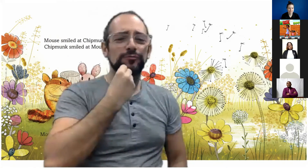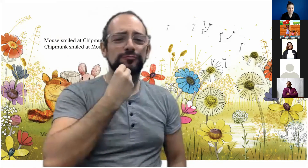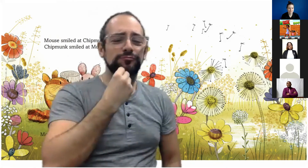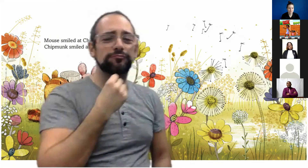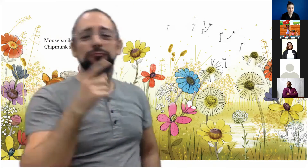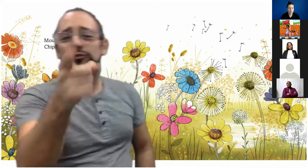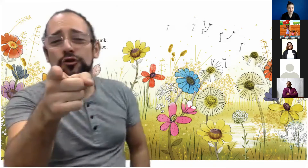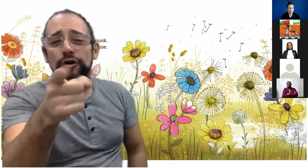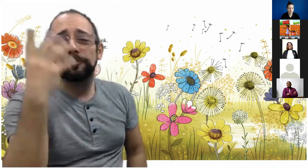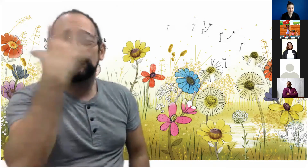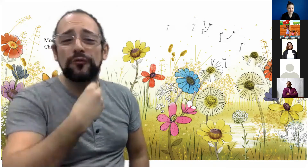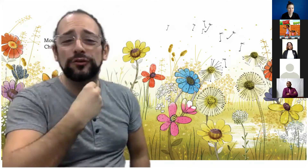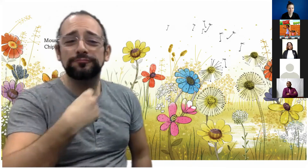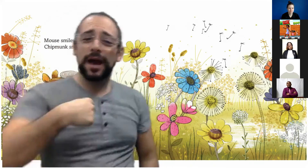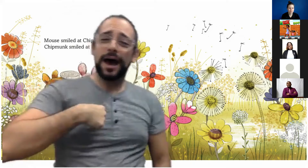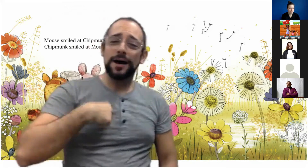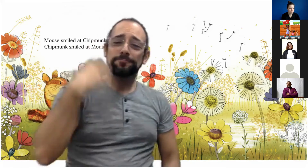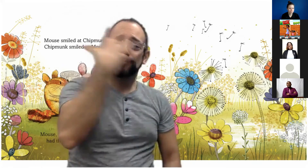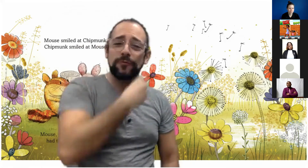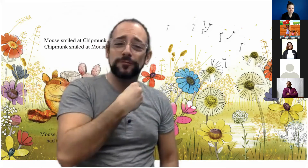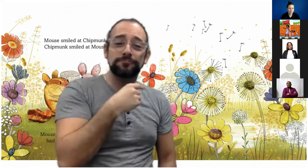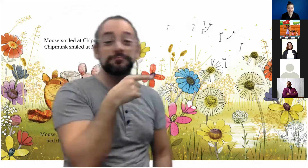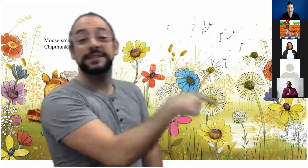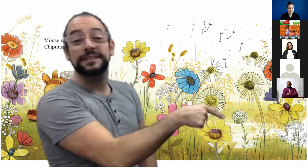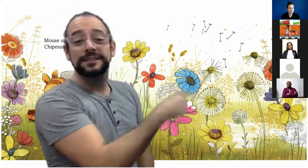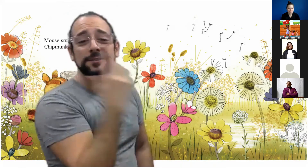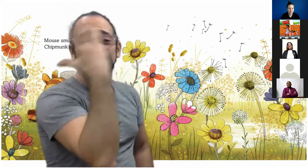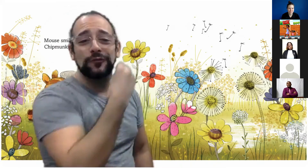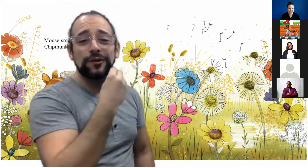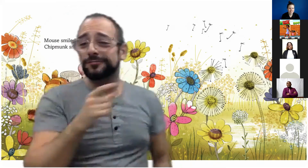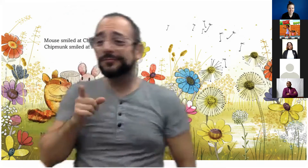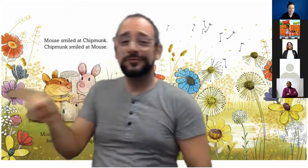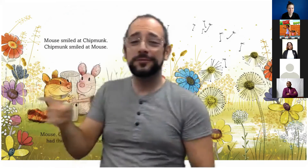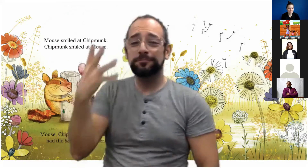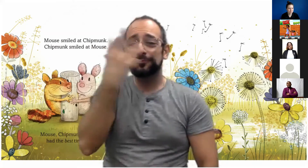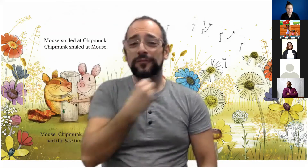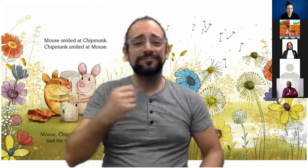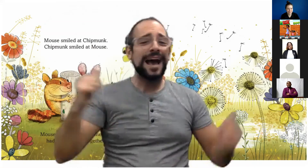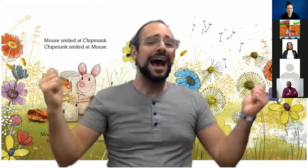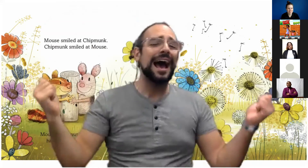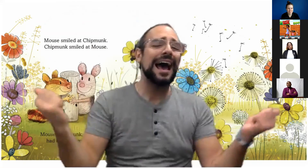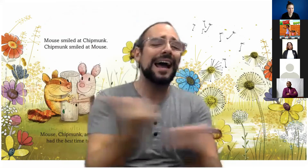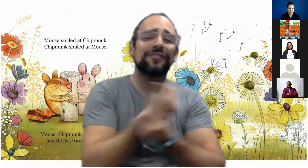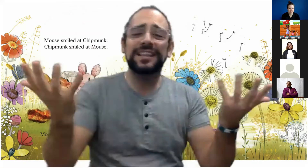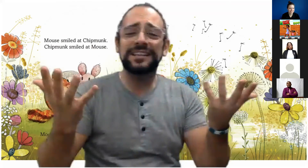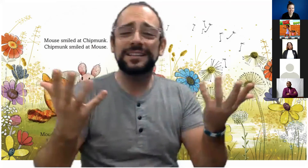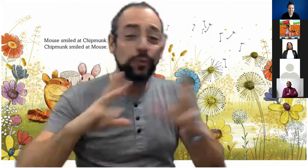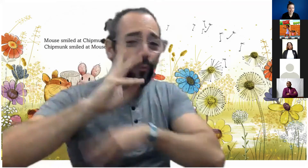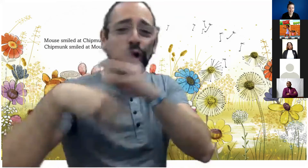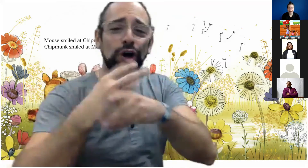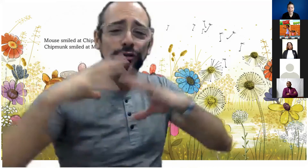Like this. Beautiful. You're beautiful. I'm beautiful. He's beautiful. She's